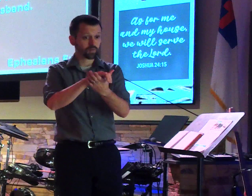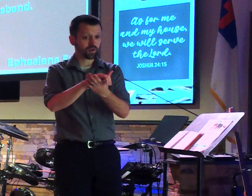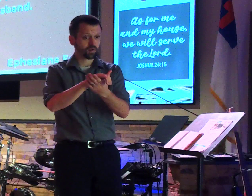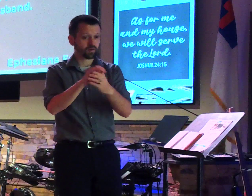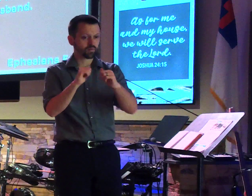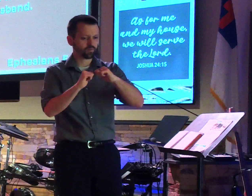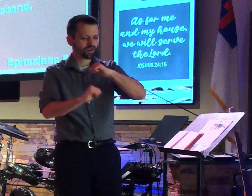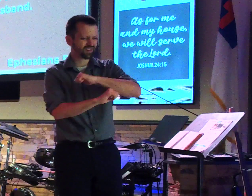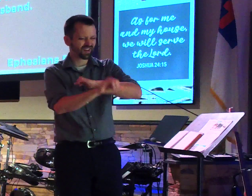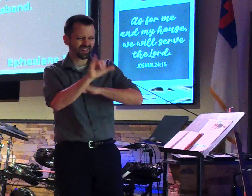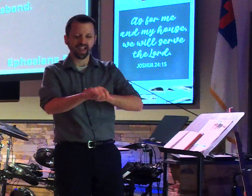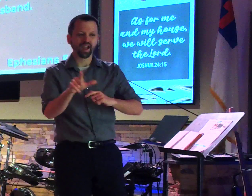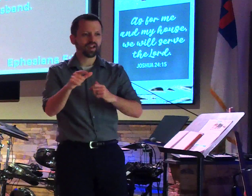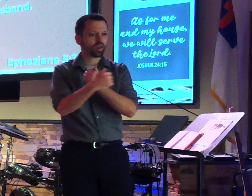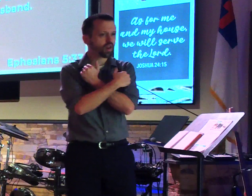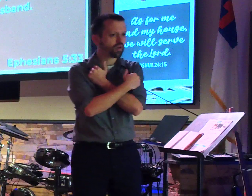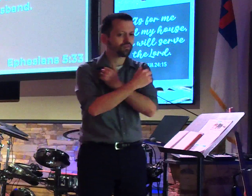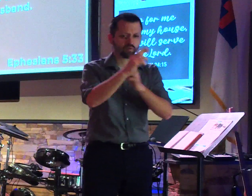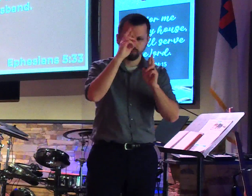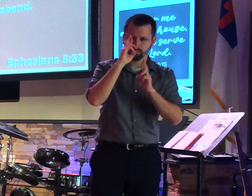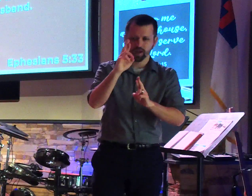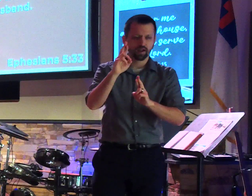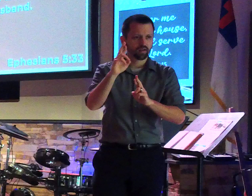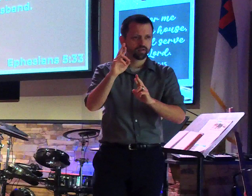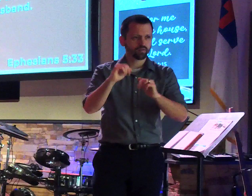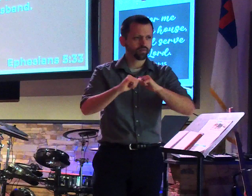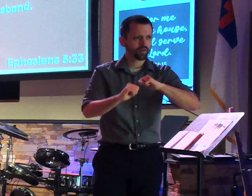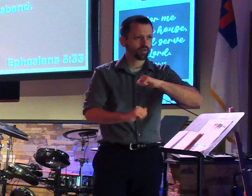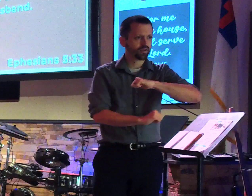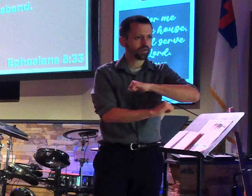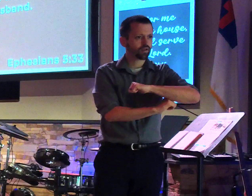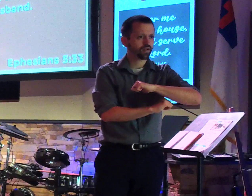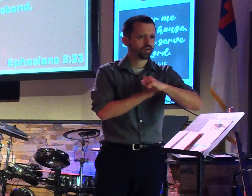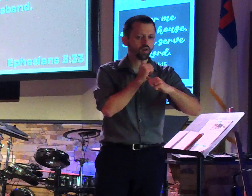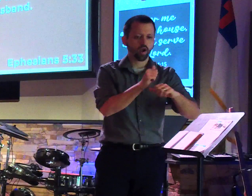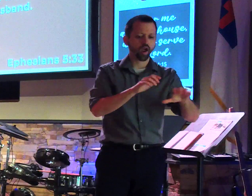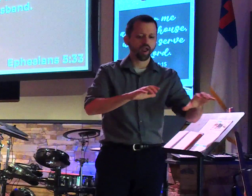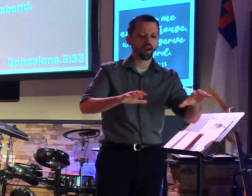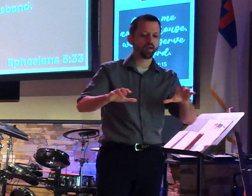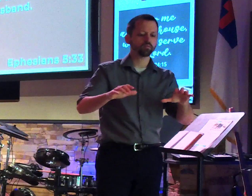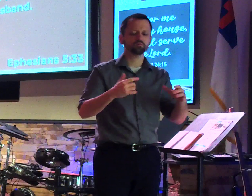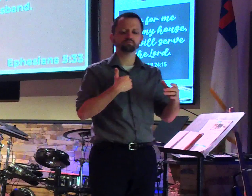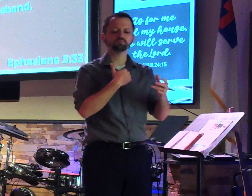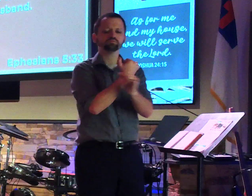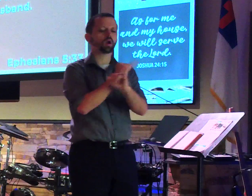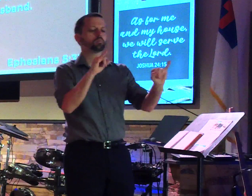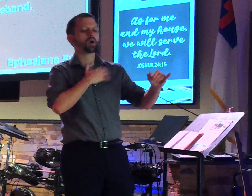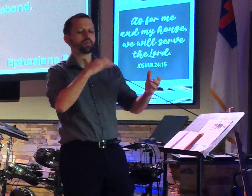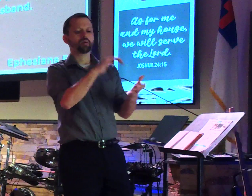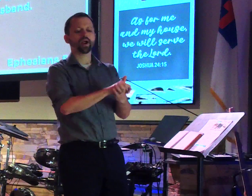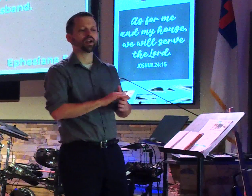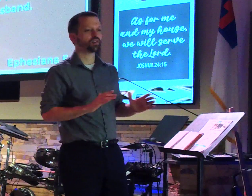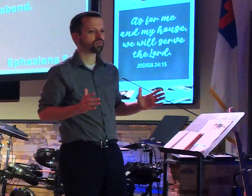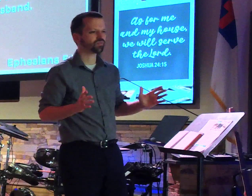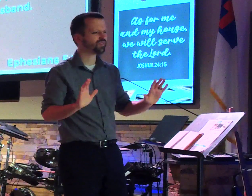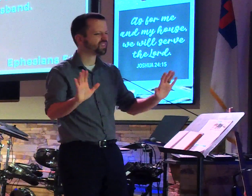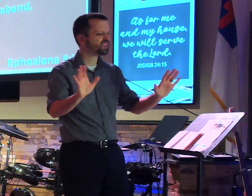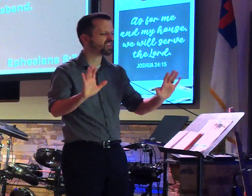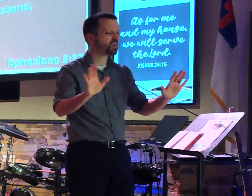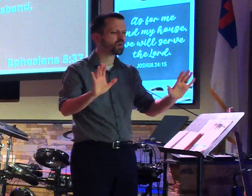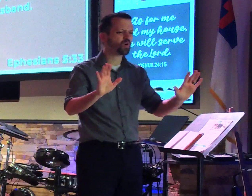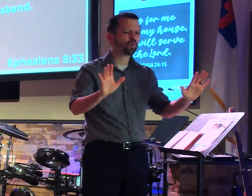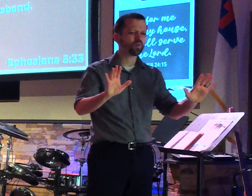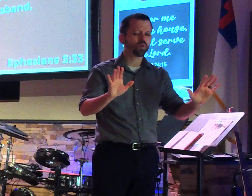upon. In other words, you're not going to act independently of your spouse when it comes to change or